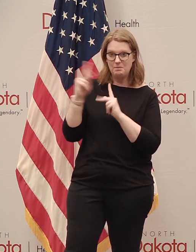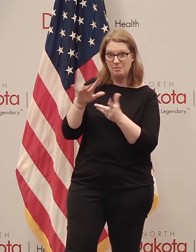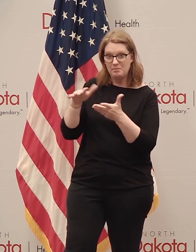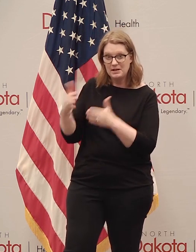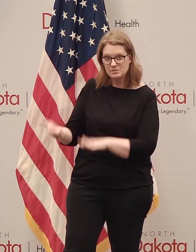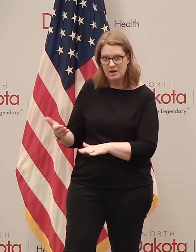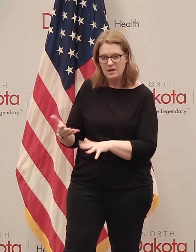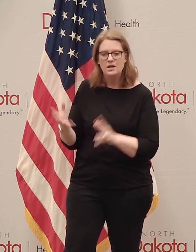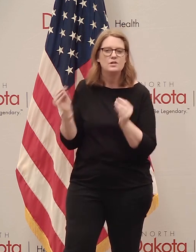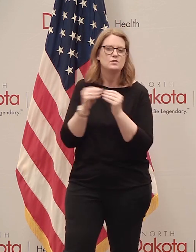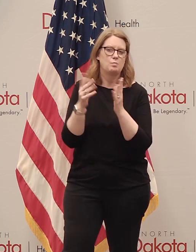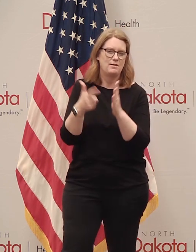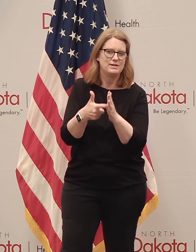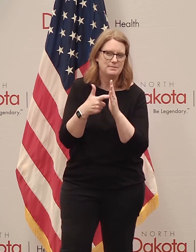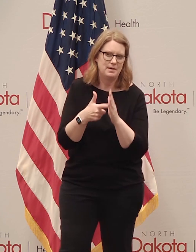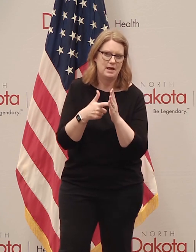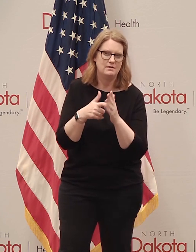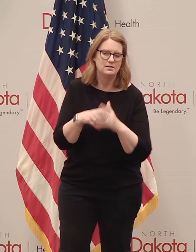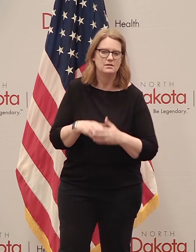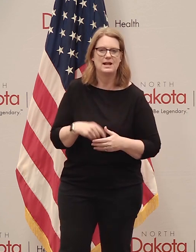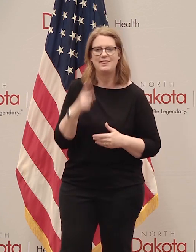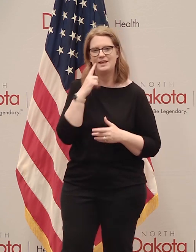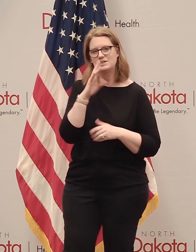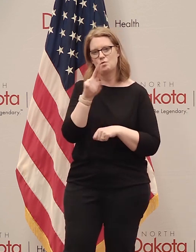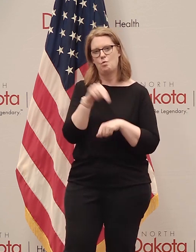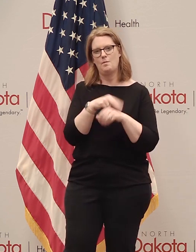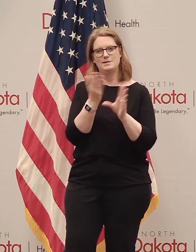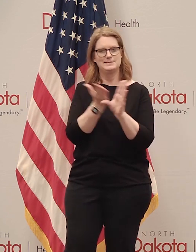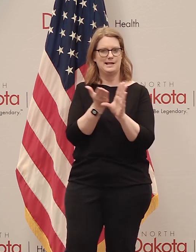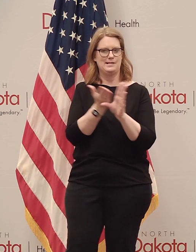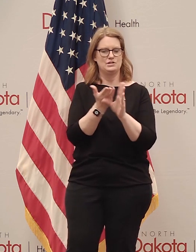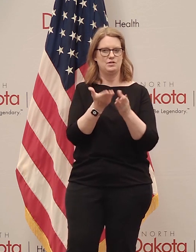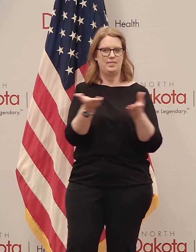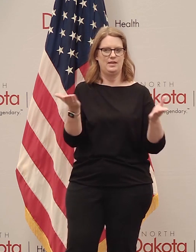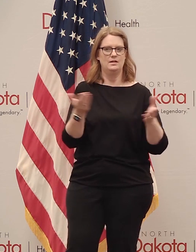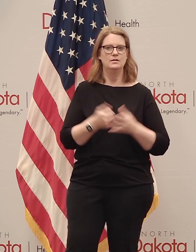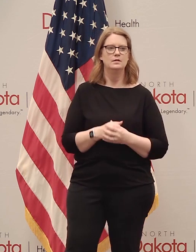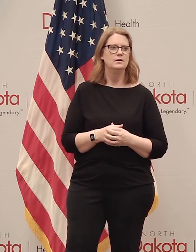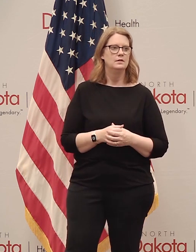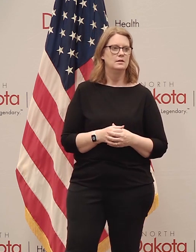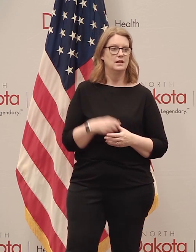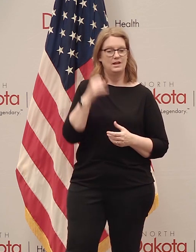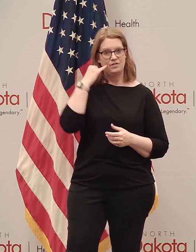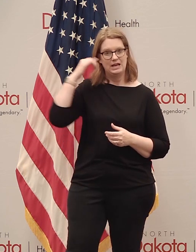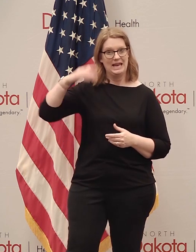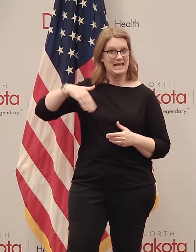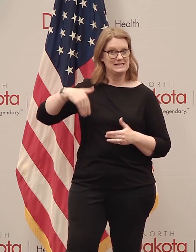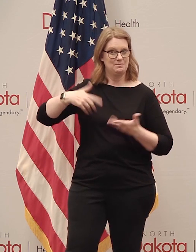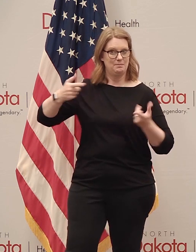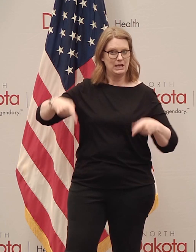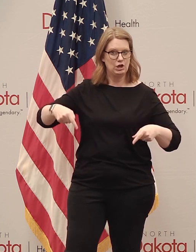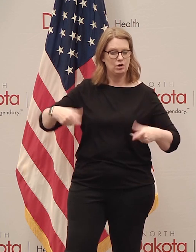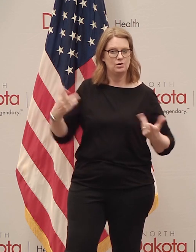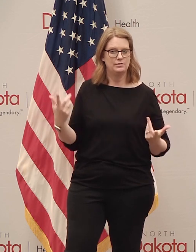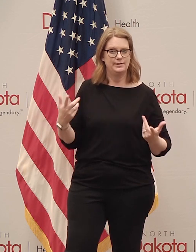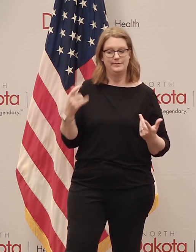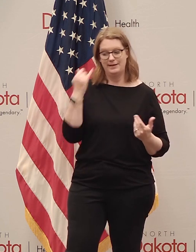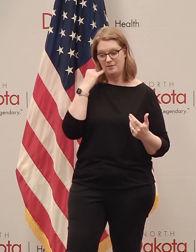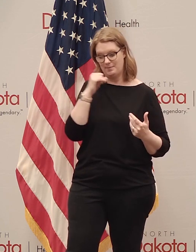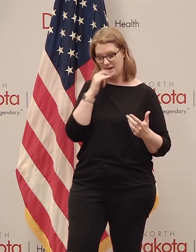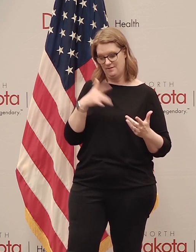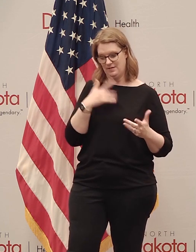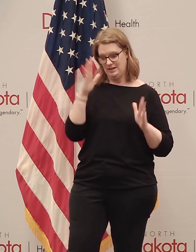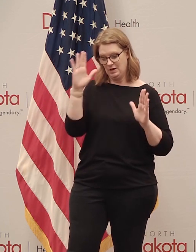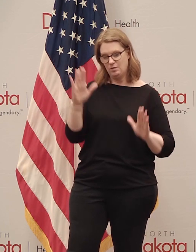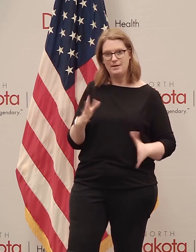getting tested. I think that's just a natural psychological thing, where here we might feel like, if it hasn't been here, why should I go even if I'm not feeling well? So maybe we've